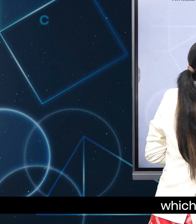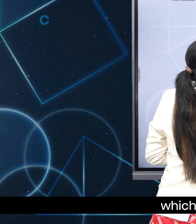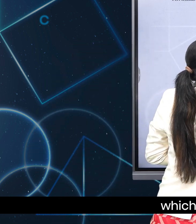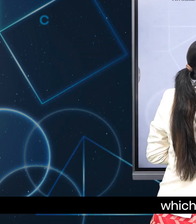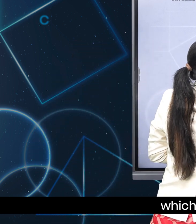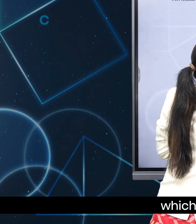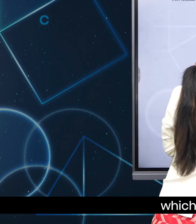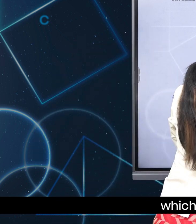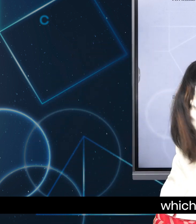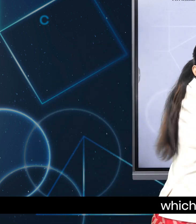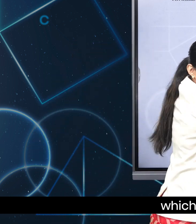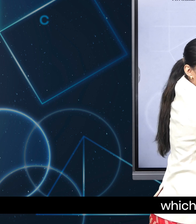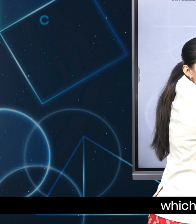angle.